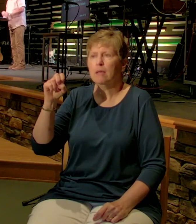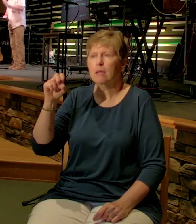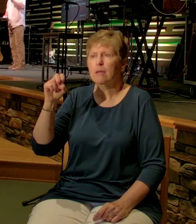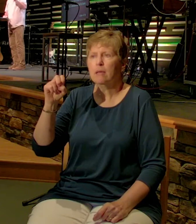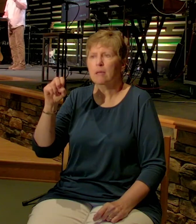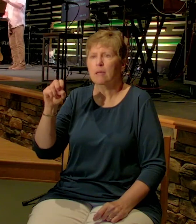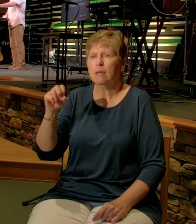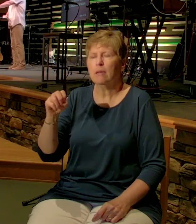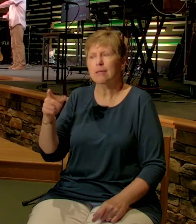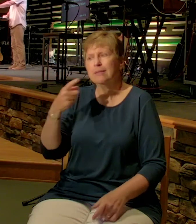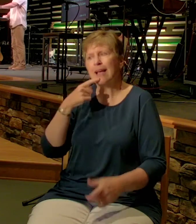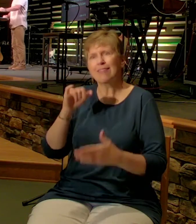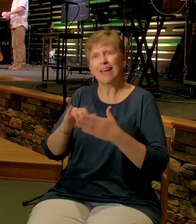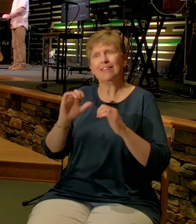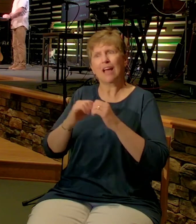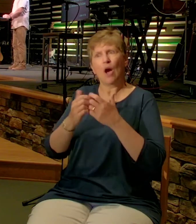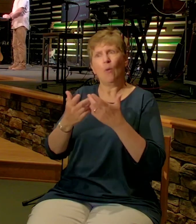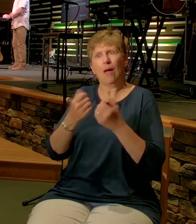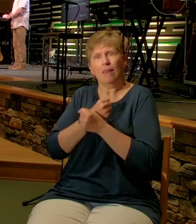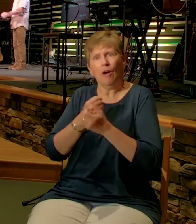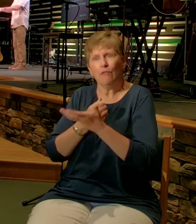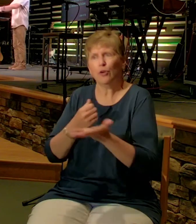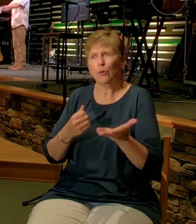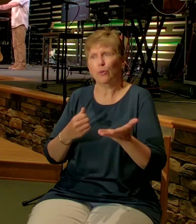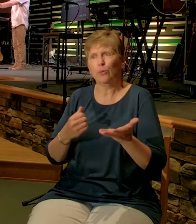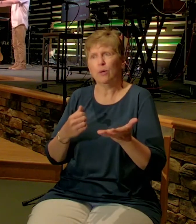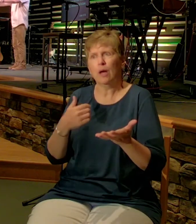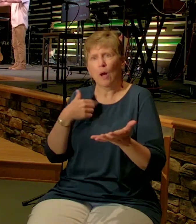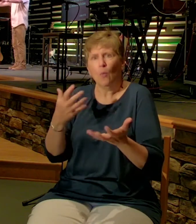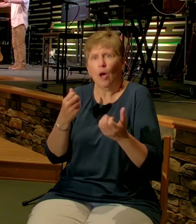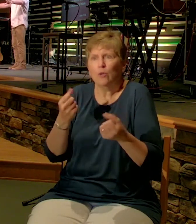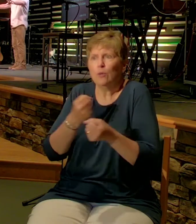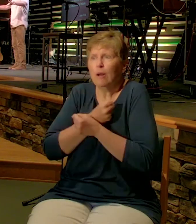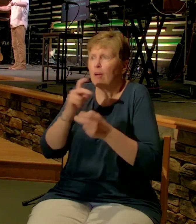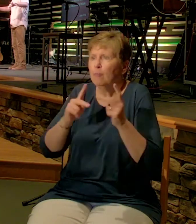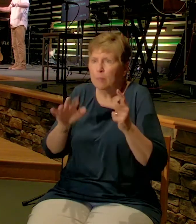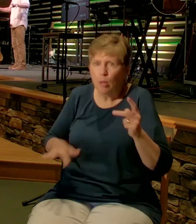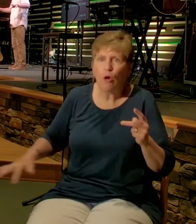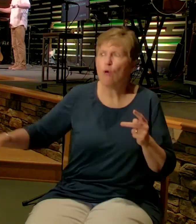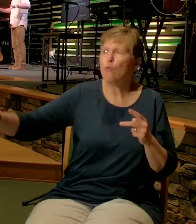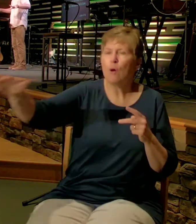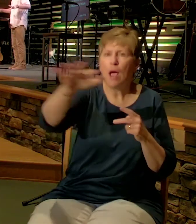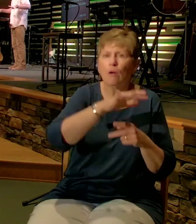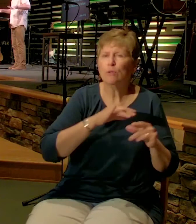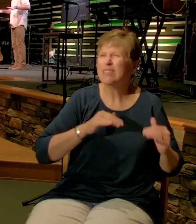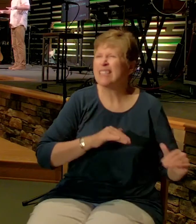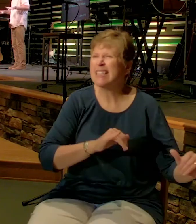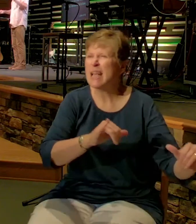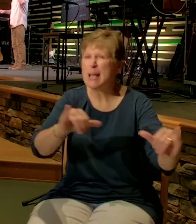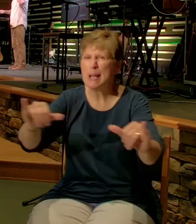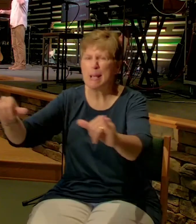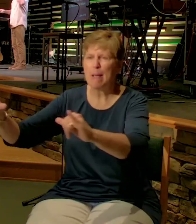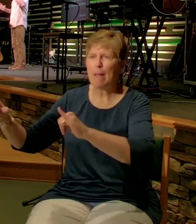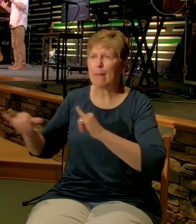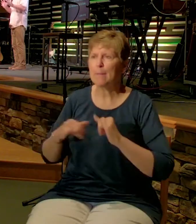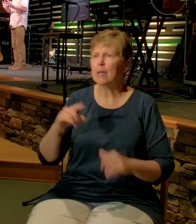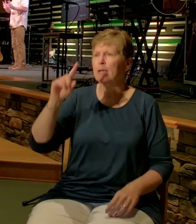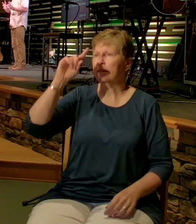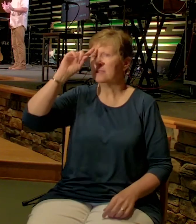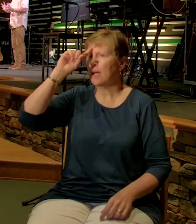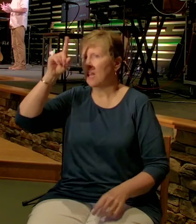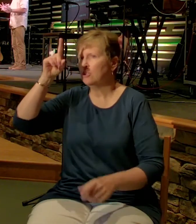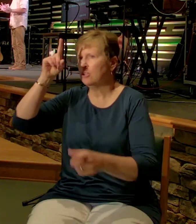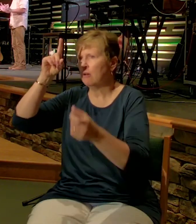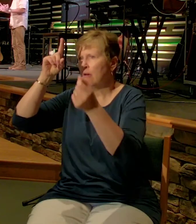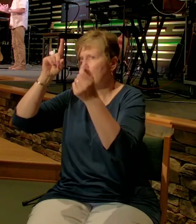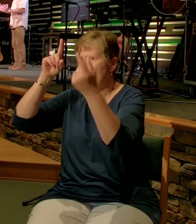He is saying, that's how I love you. I want you to love those around you in the same way. Intelligent comprehension, but there's